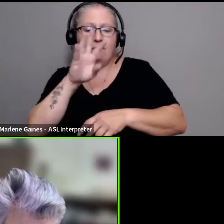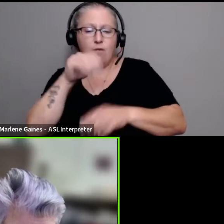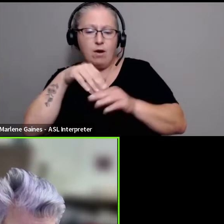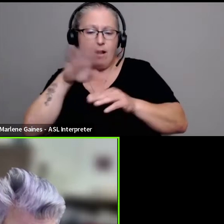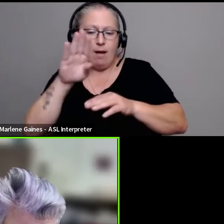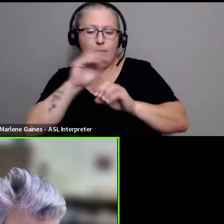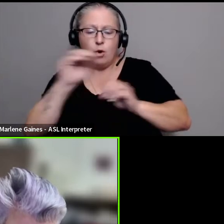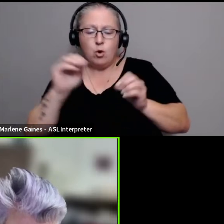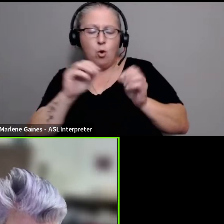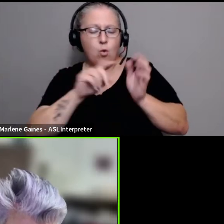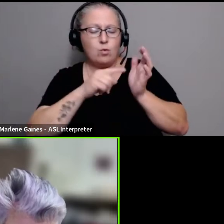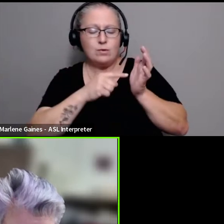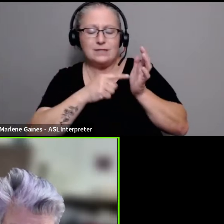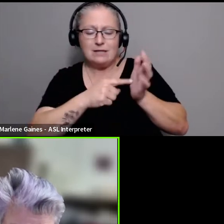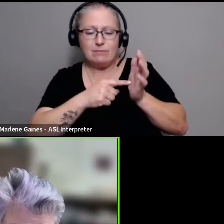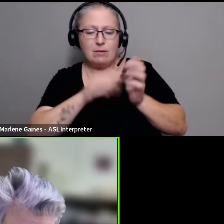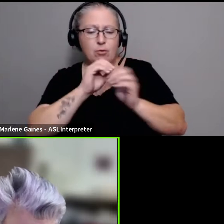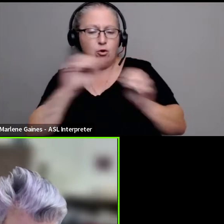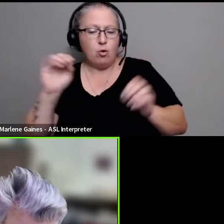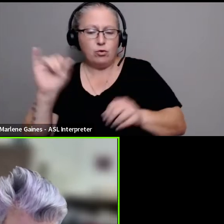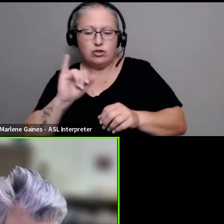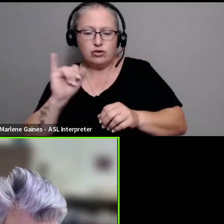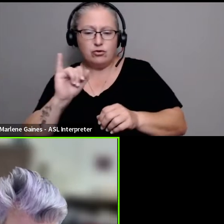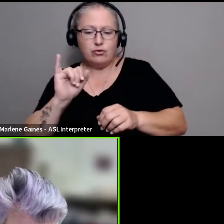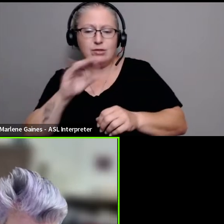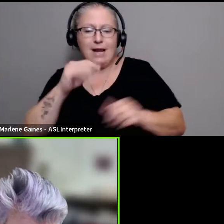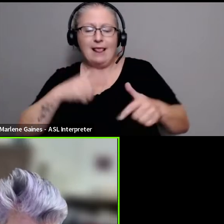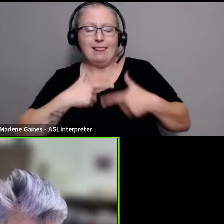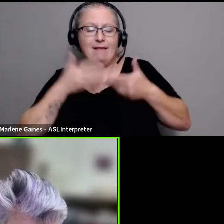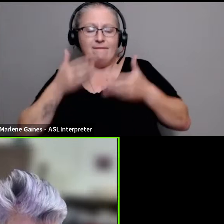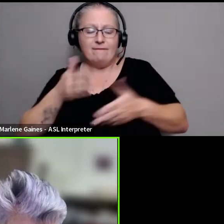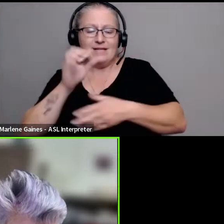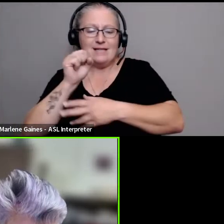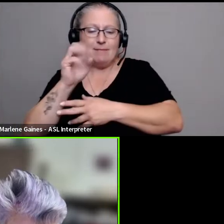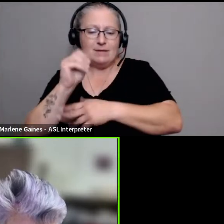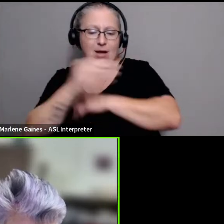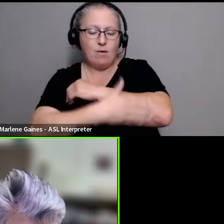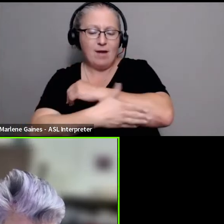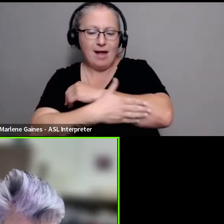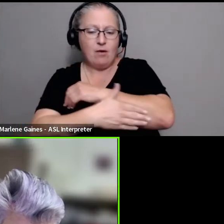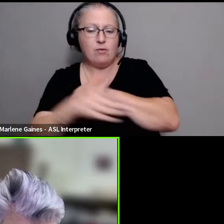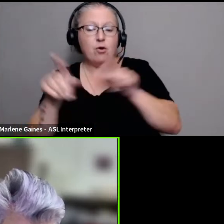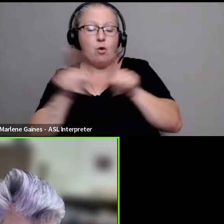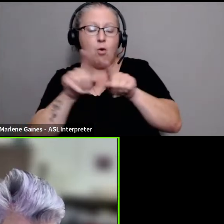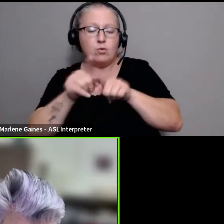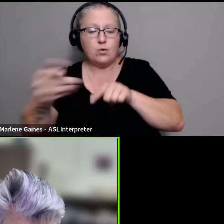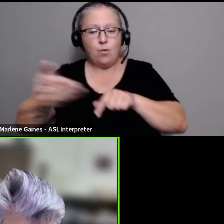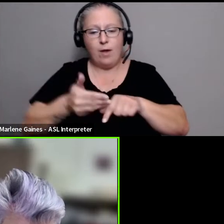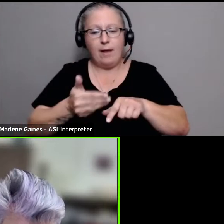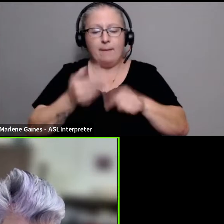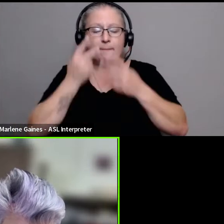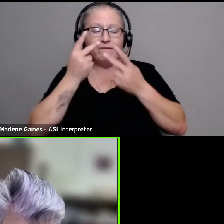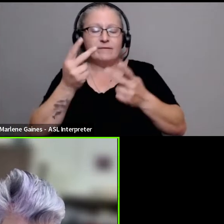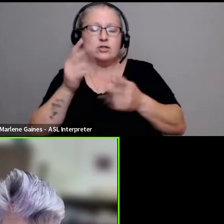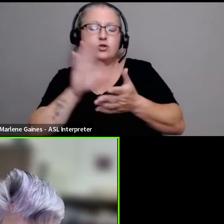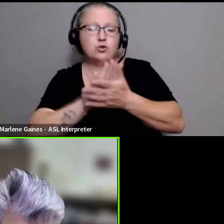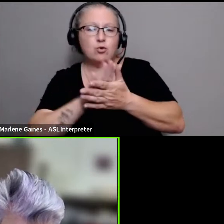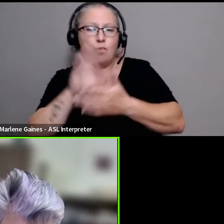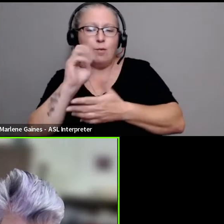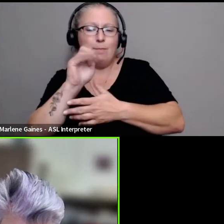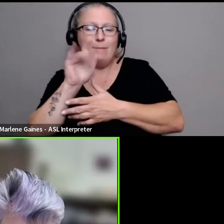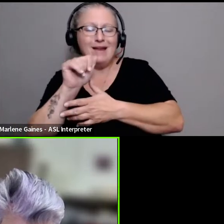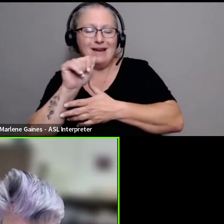no symptoms, uninsured, resident of San Mateo County. We also welcome you to visit our school media